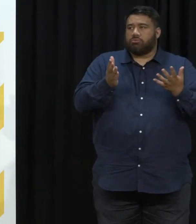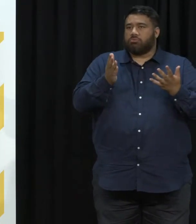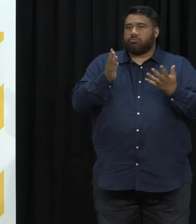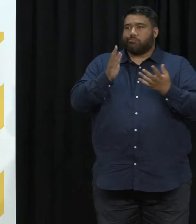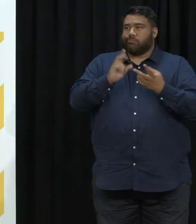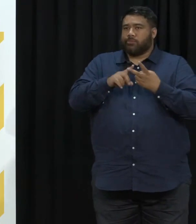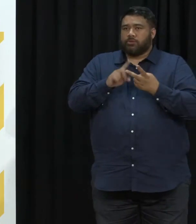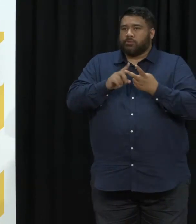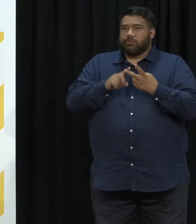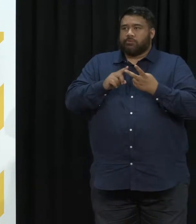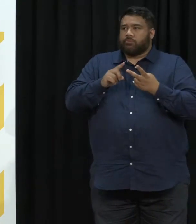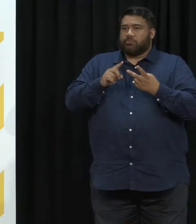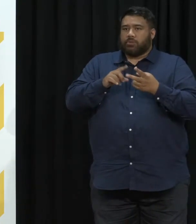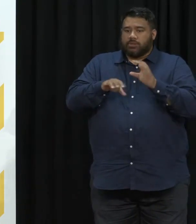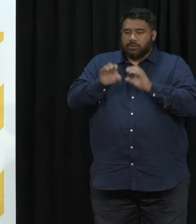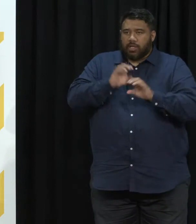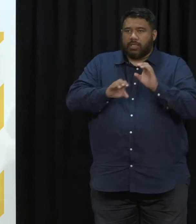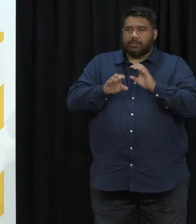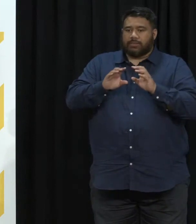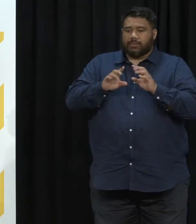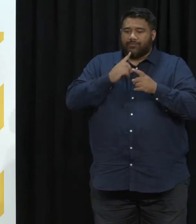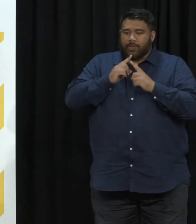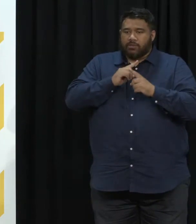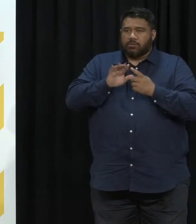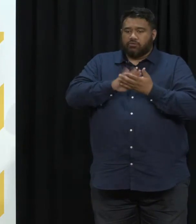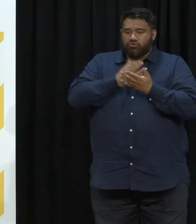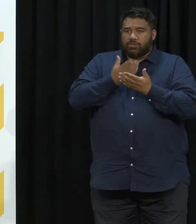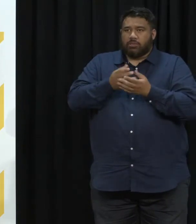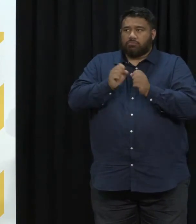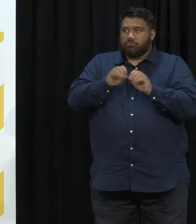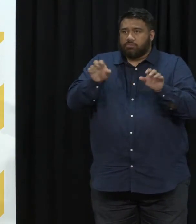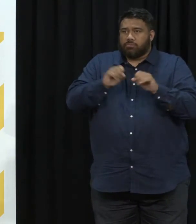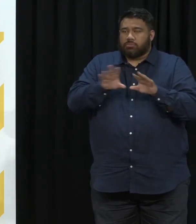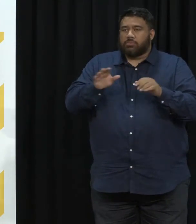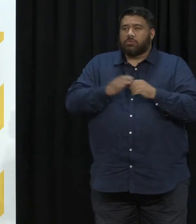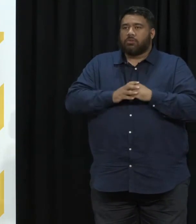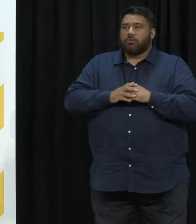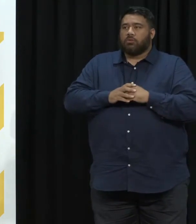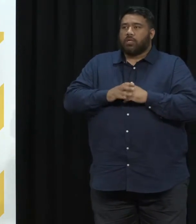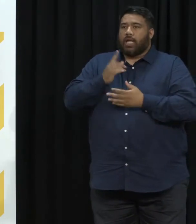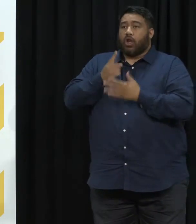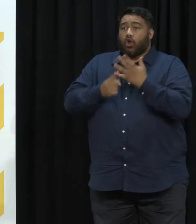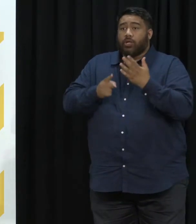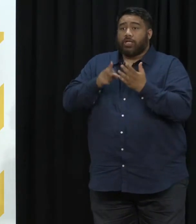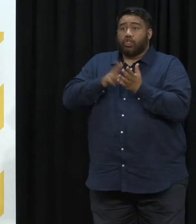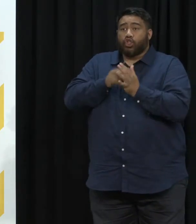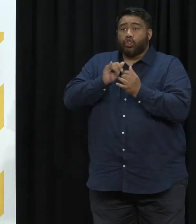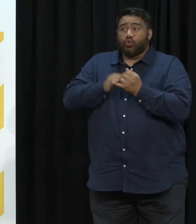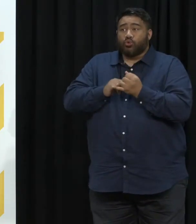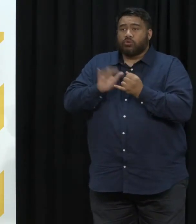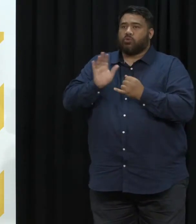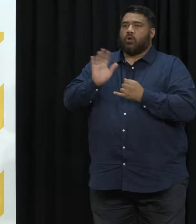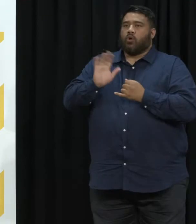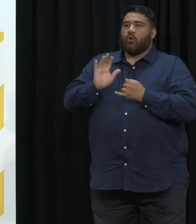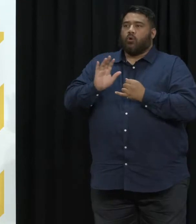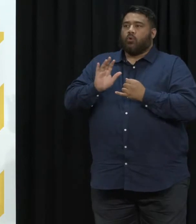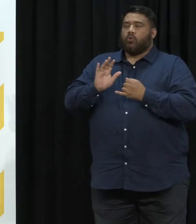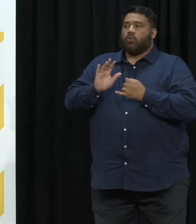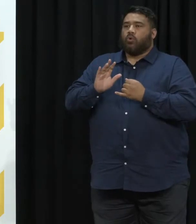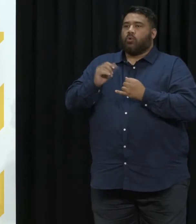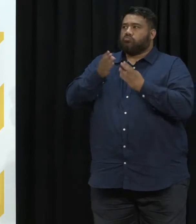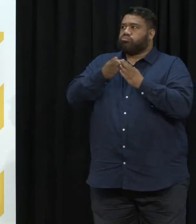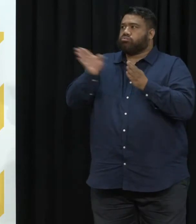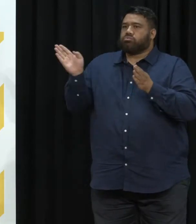we do in earnest make sure that we're not just utilising mainstream media and nor are we just communicating in English. So that's something we've been